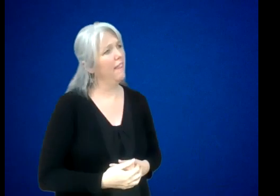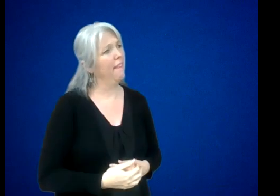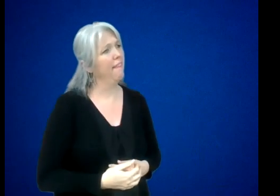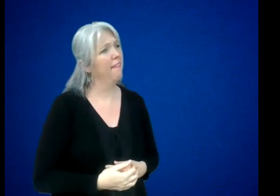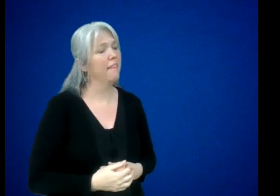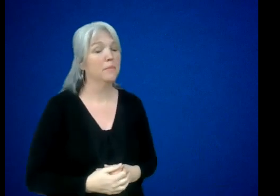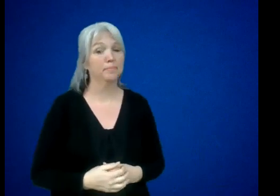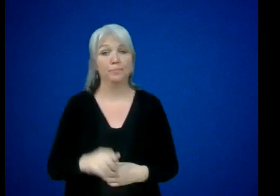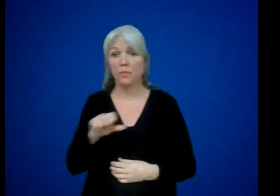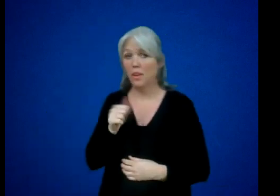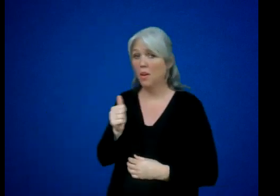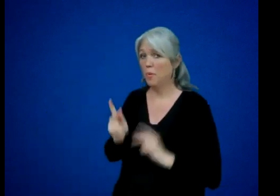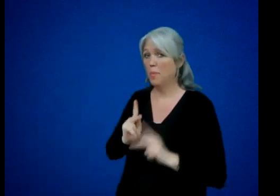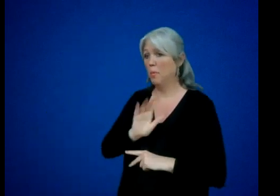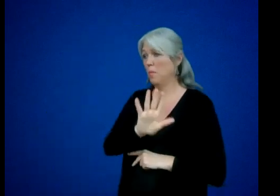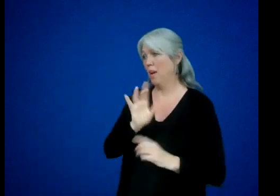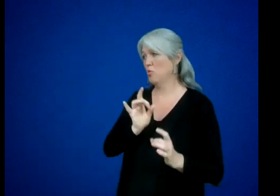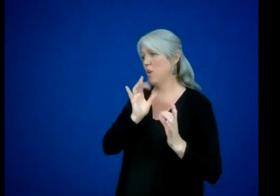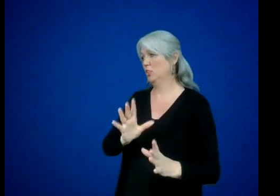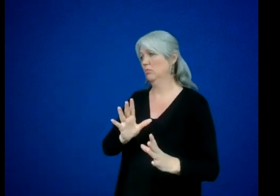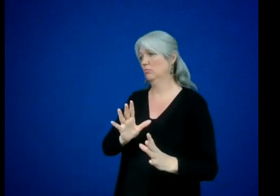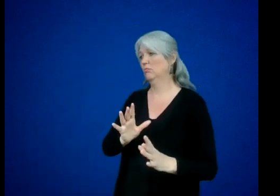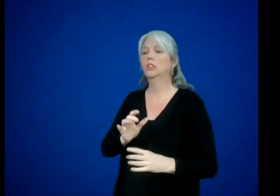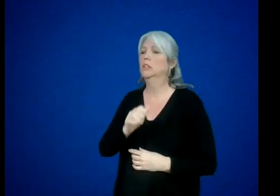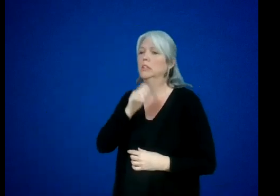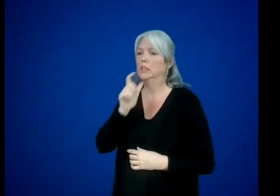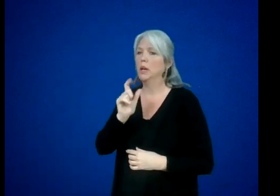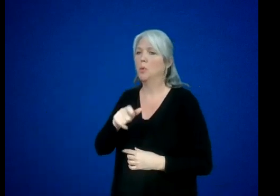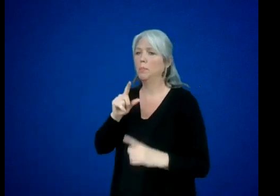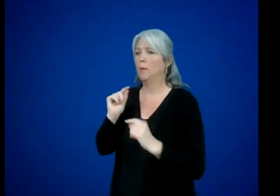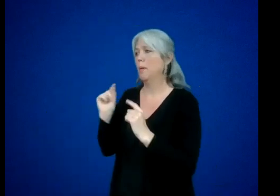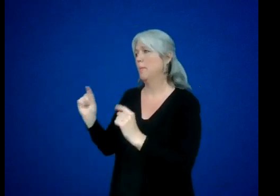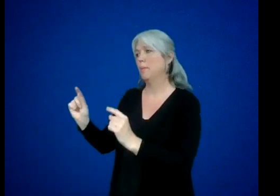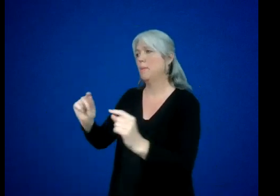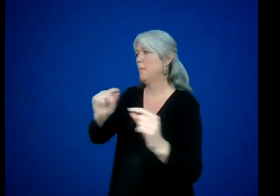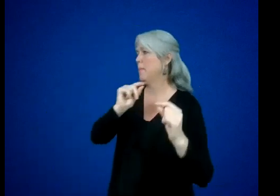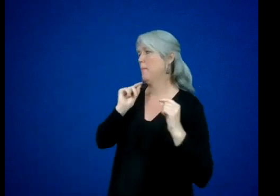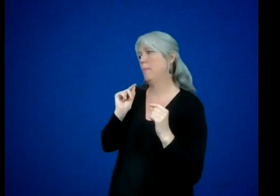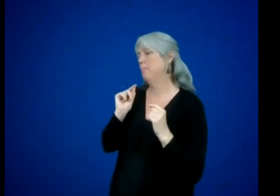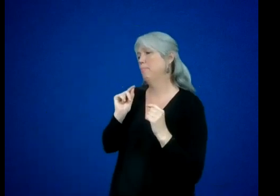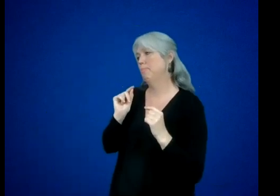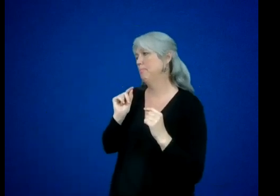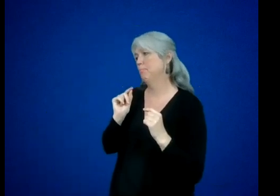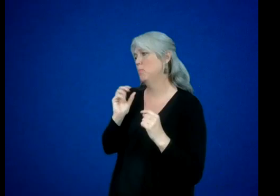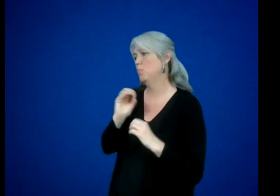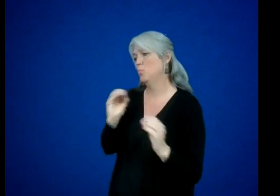Other people's tragedies should not be the subject of idle conversation. There was no reason for me to tell